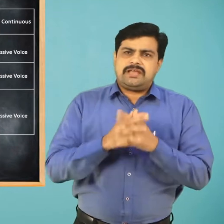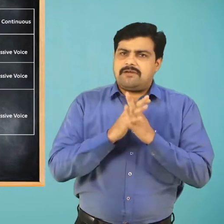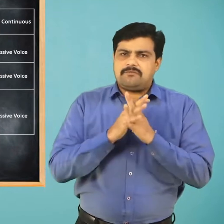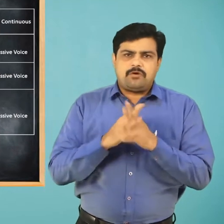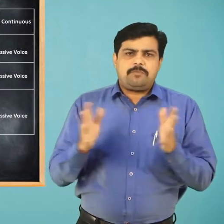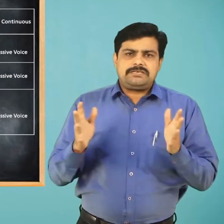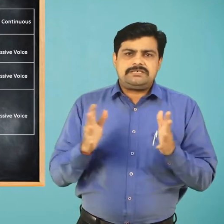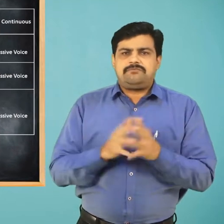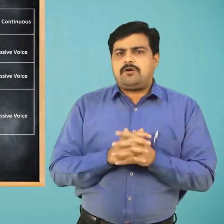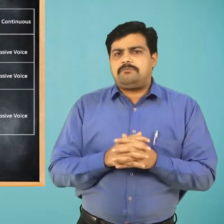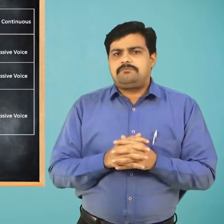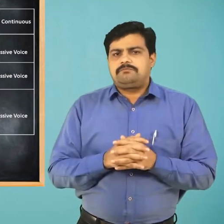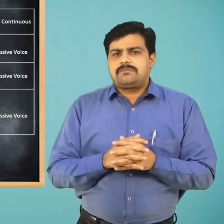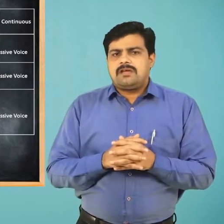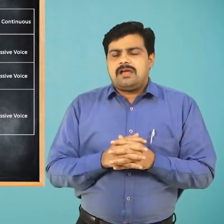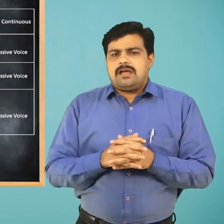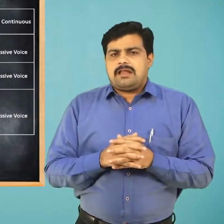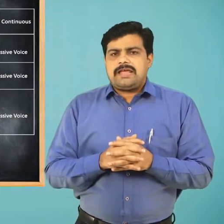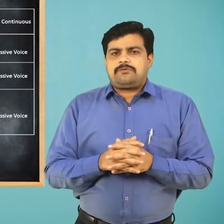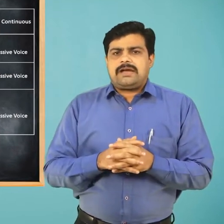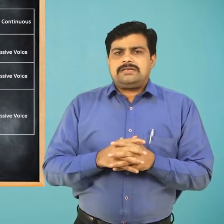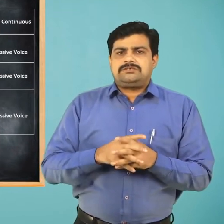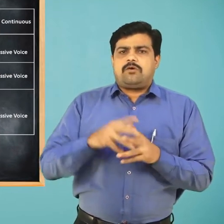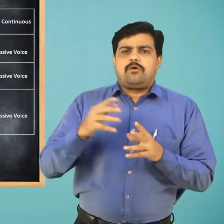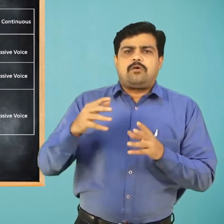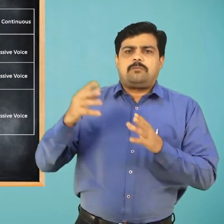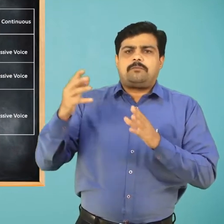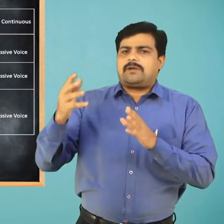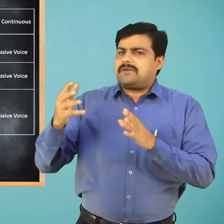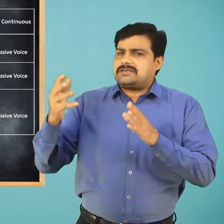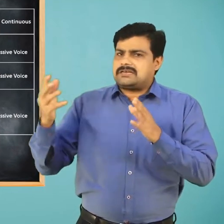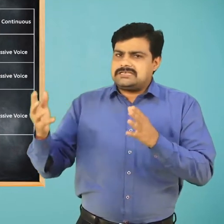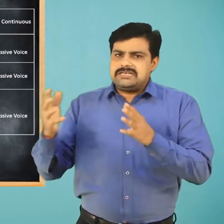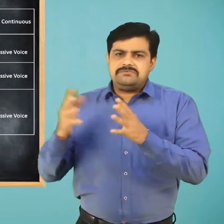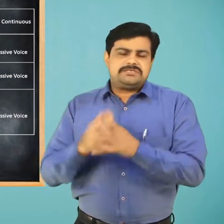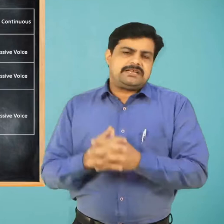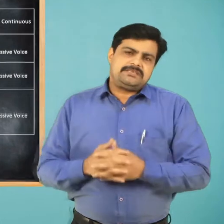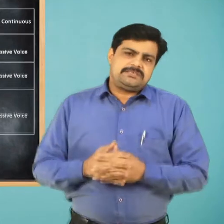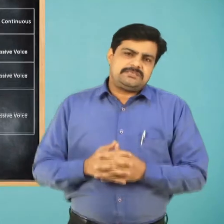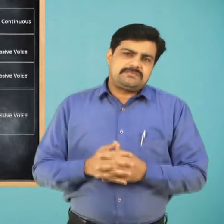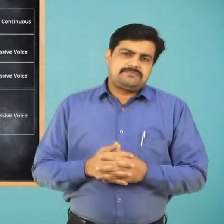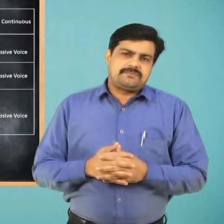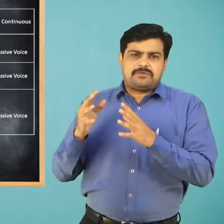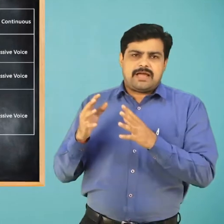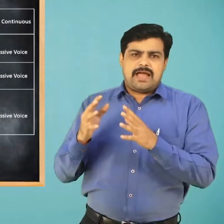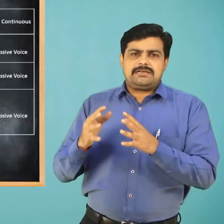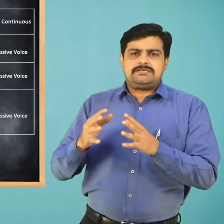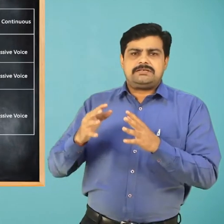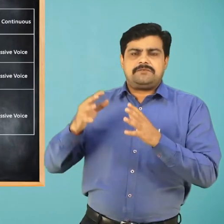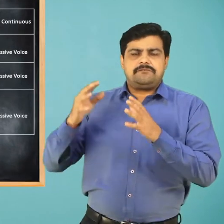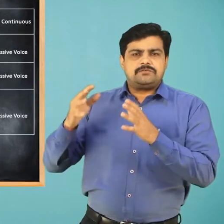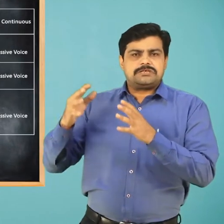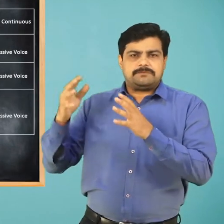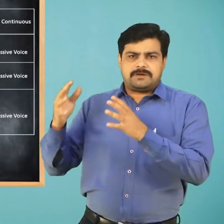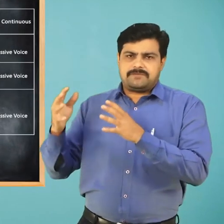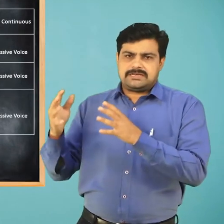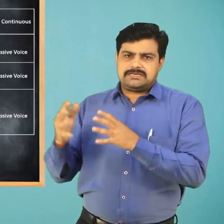have no passive form. Likewise, all perfect continuous tenses, and the future perfect